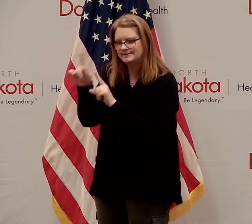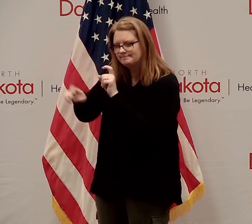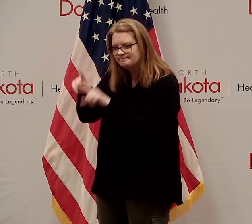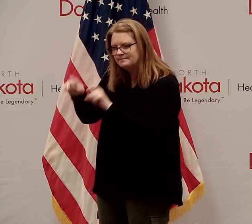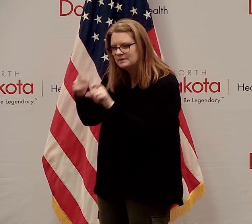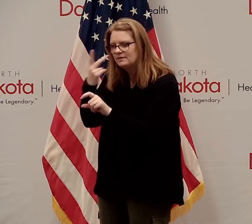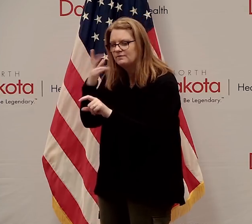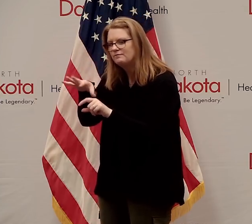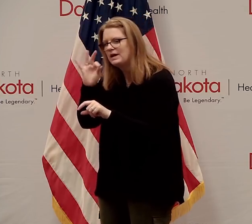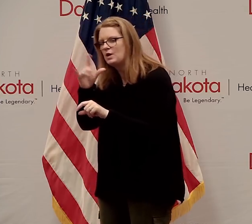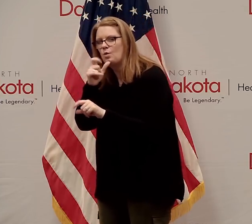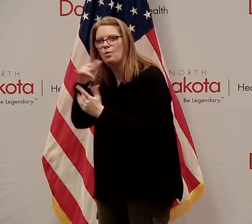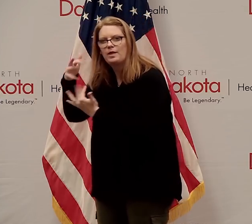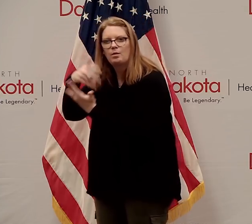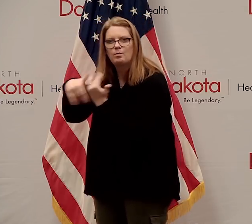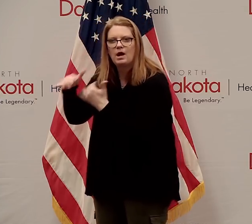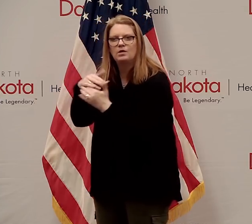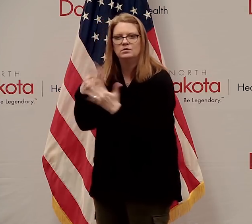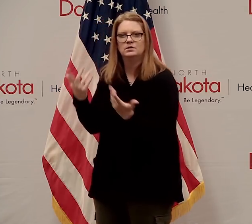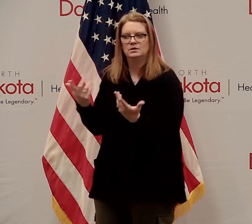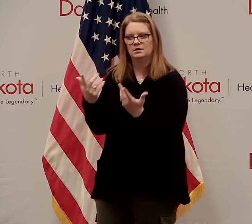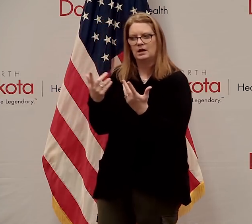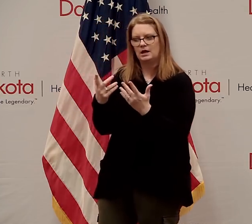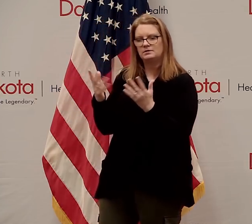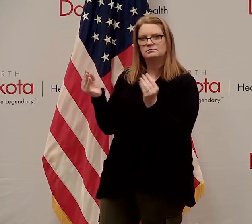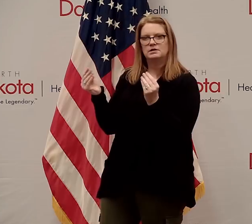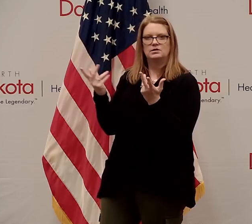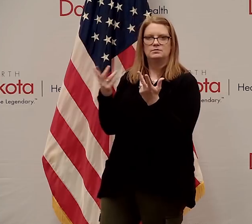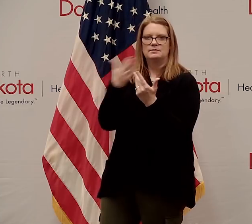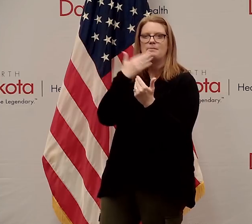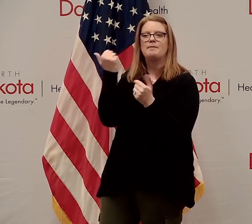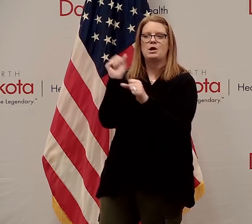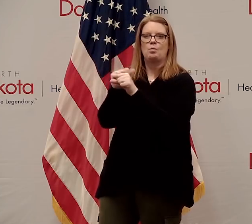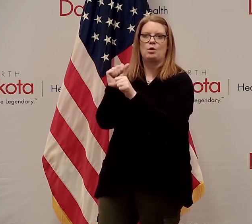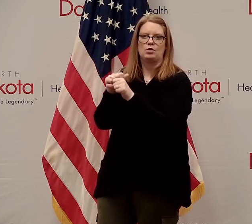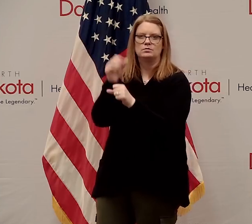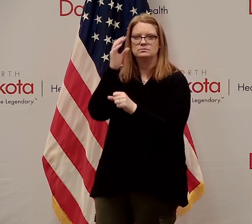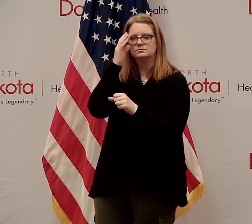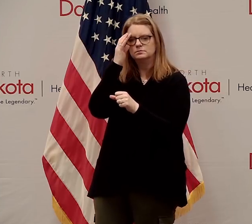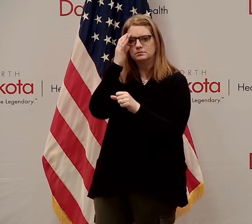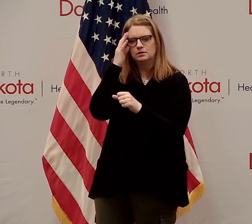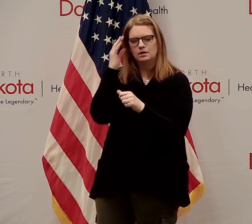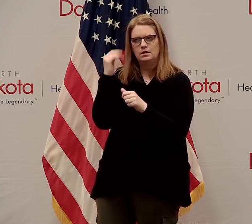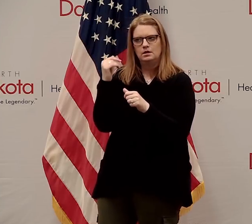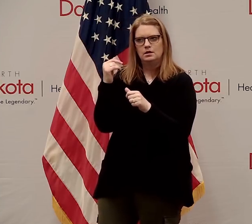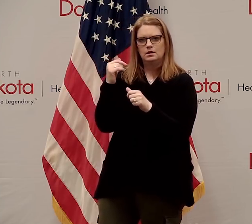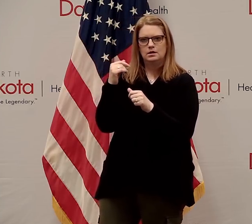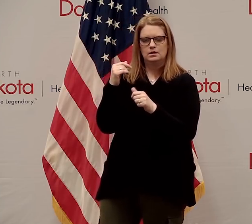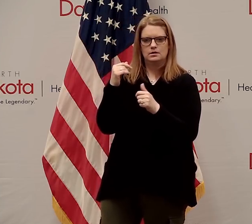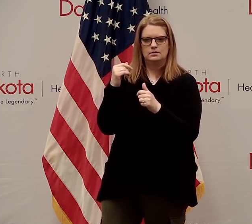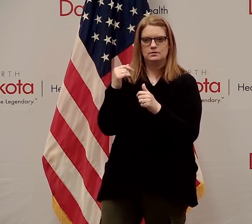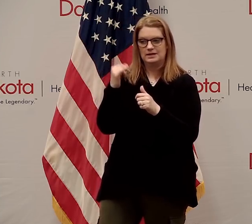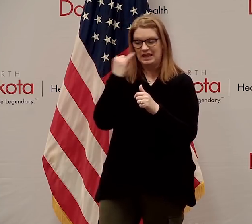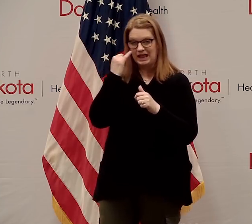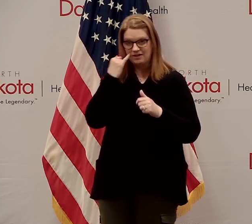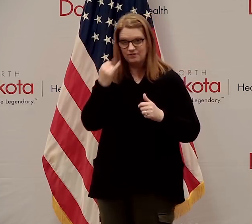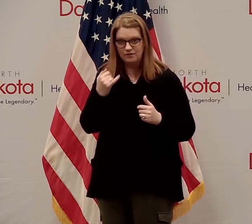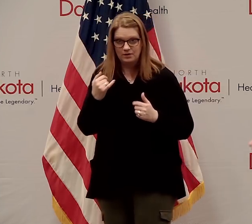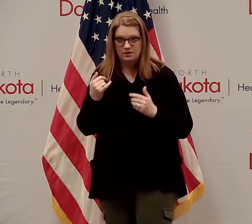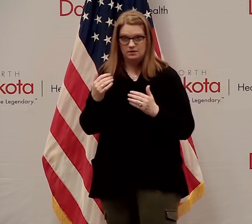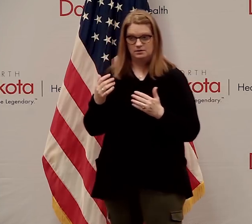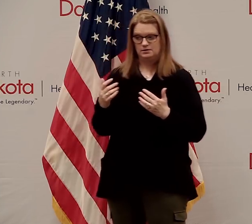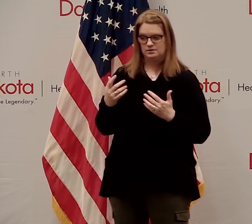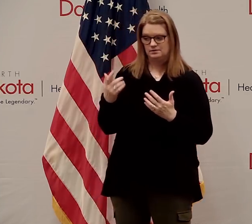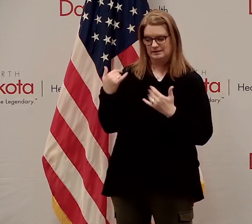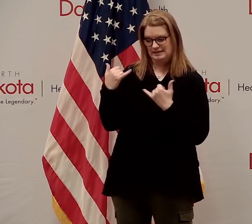and with higher productivity. That's something we're always looking for. And if we're going to get to mass testing, again, right